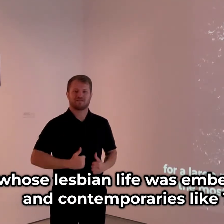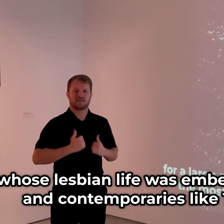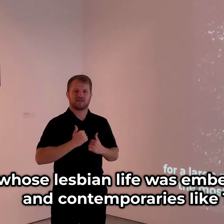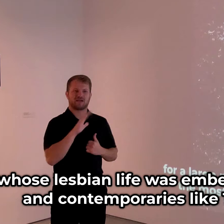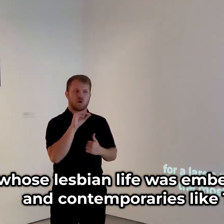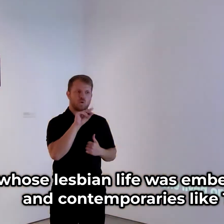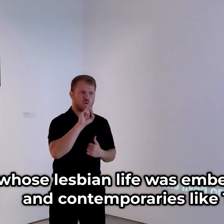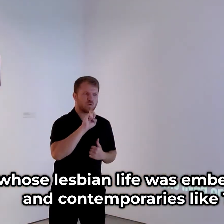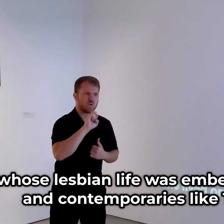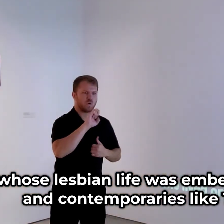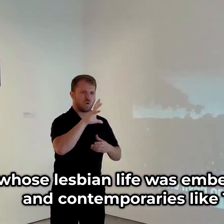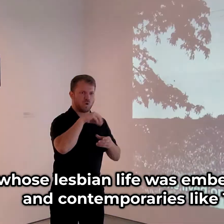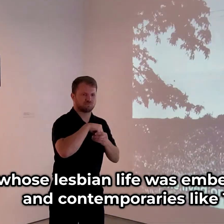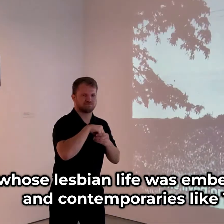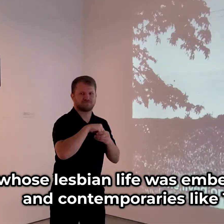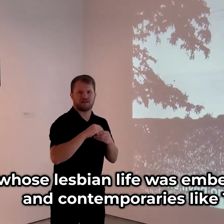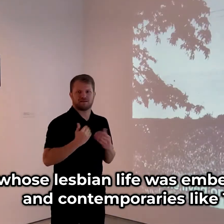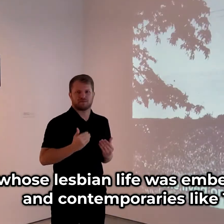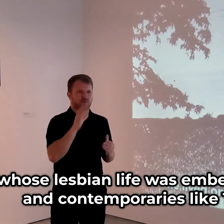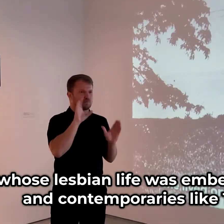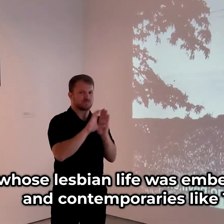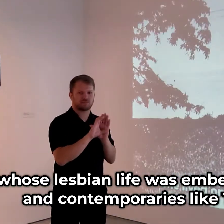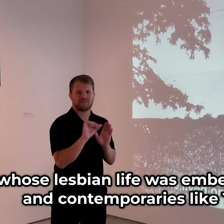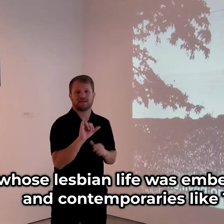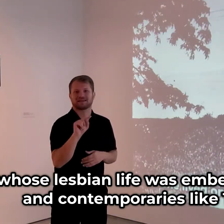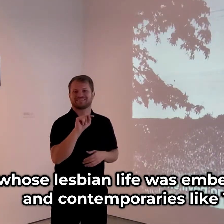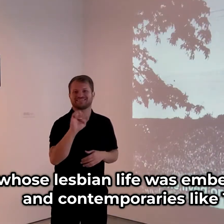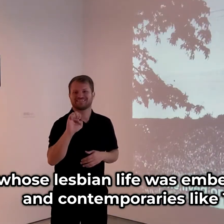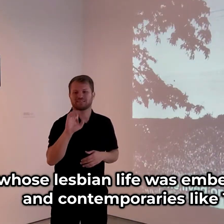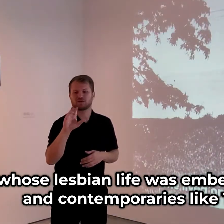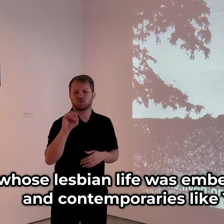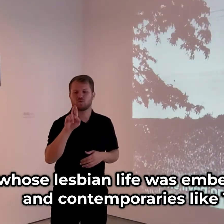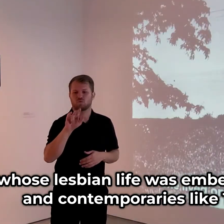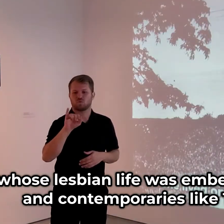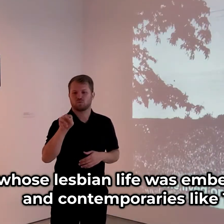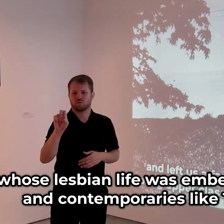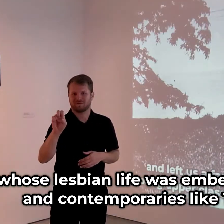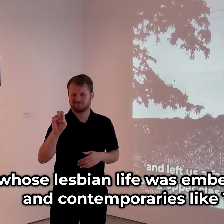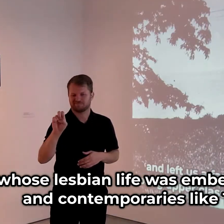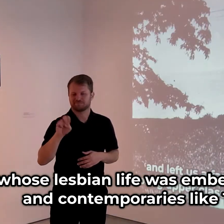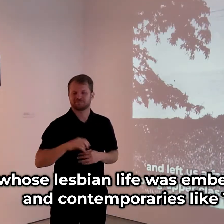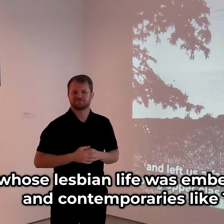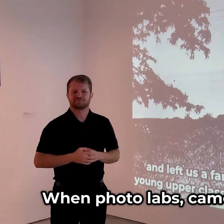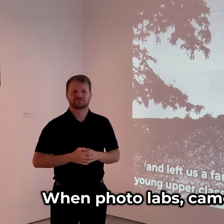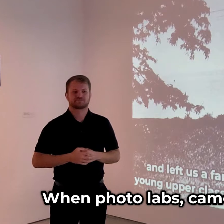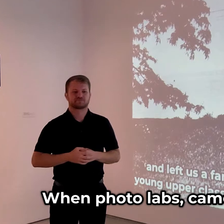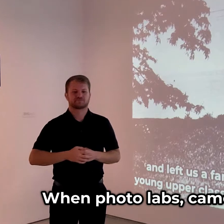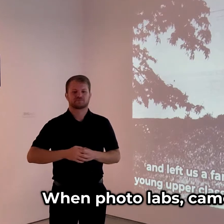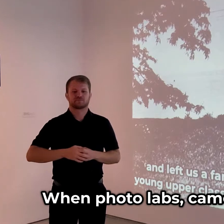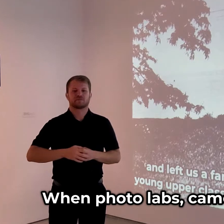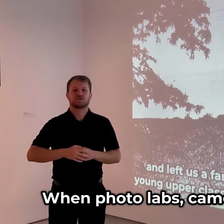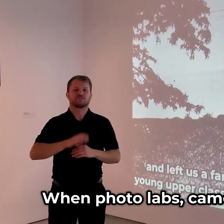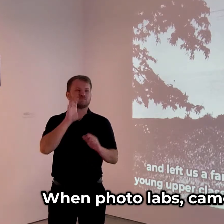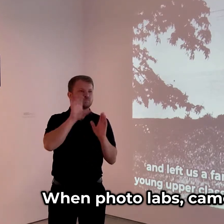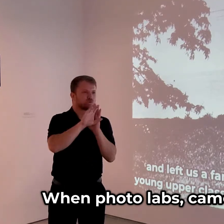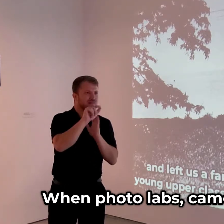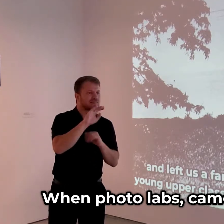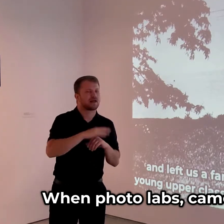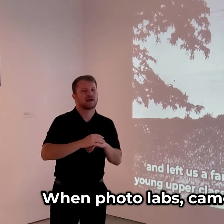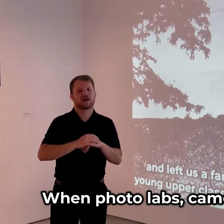in codes, and contemporaries like T. Corinne. When photo labs, camera clubs,